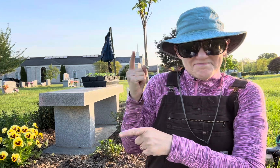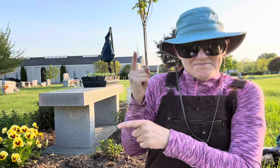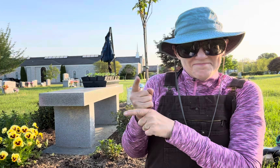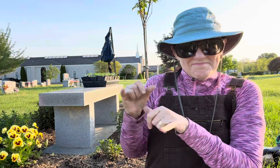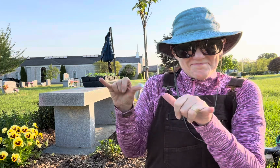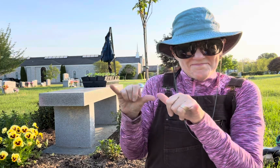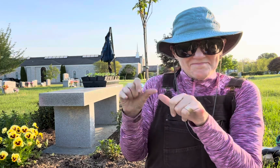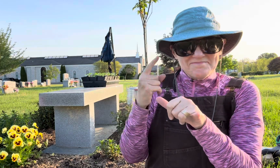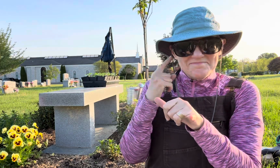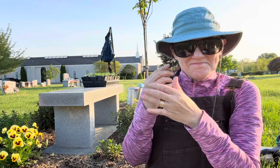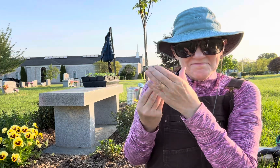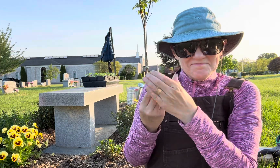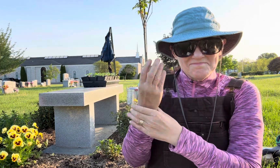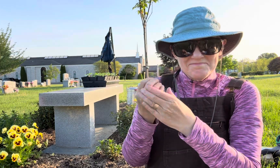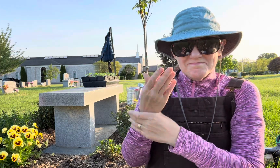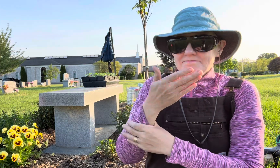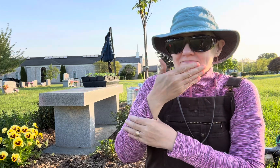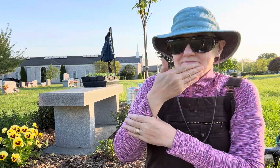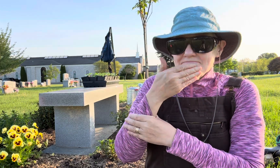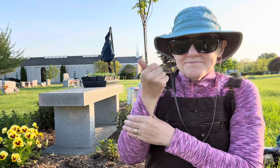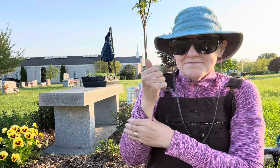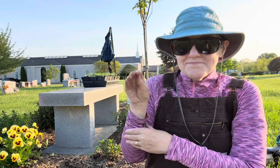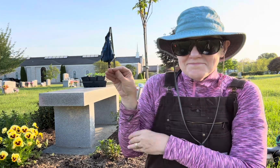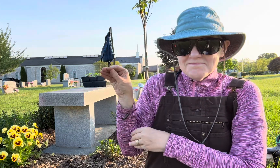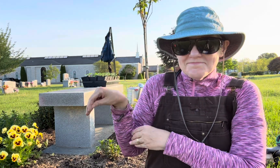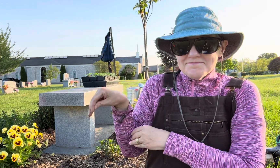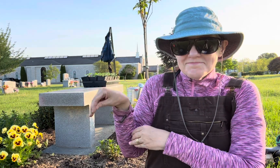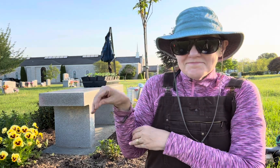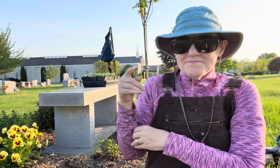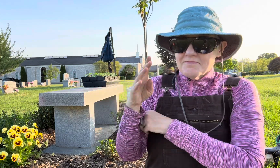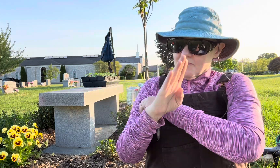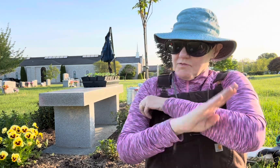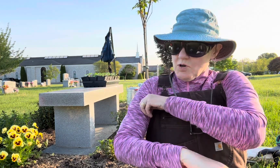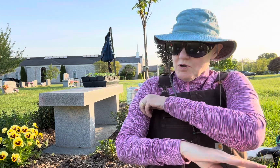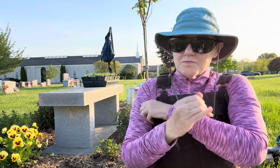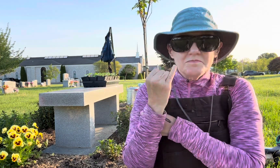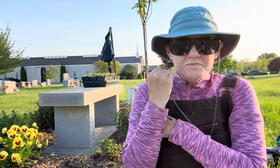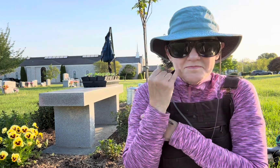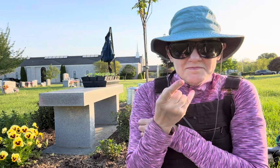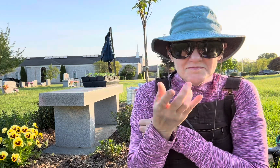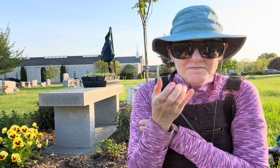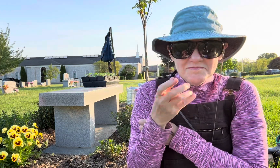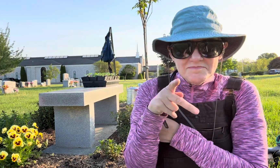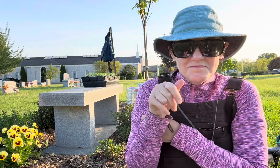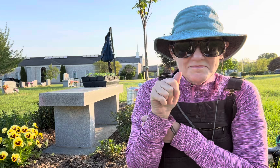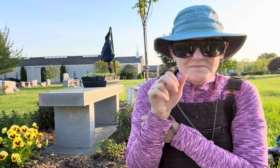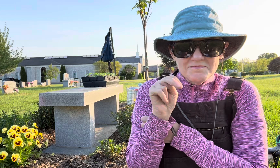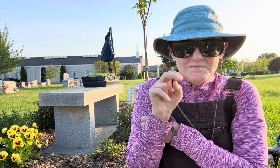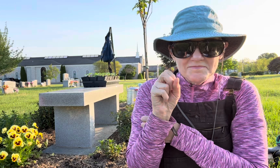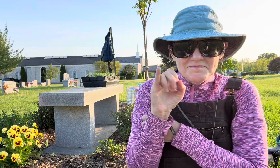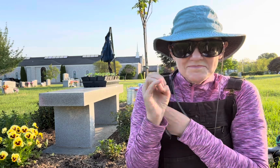the spring. That's the right size for pansies for the spring. It's best to plant them in the